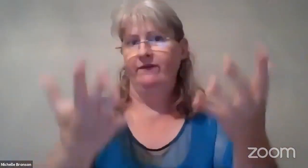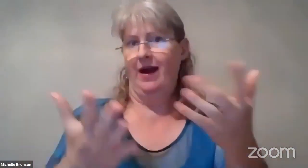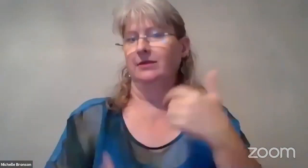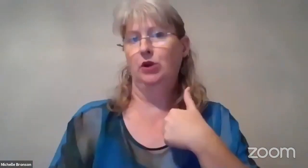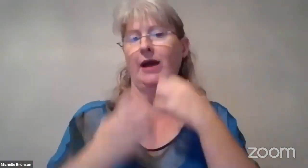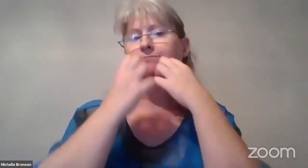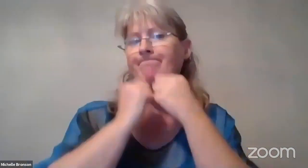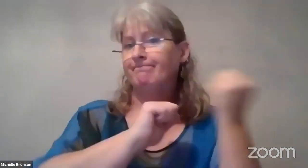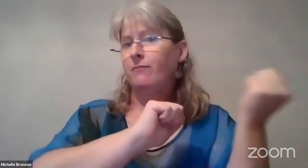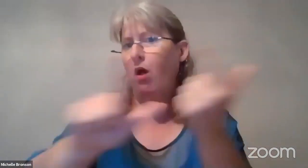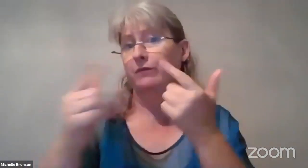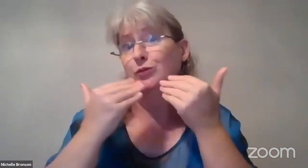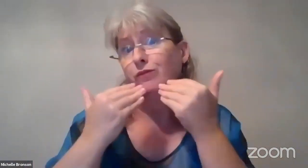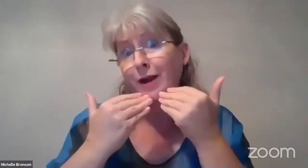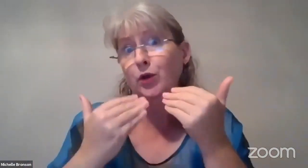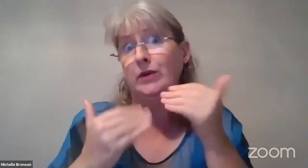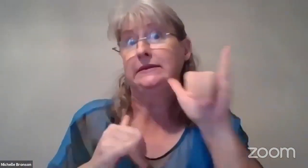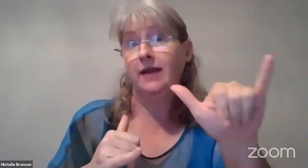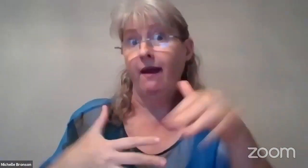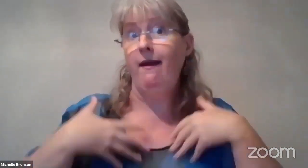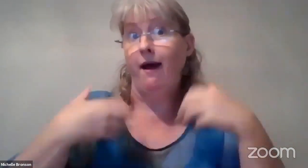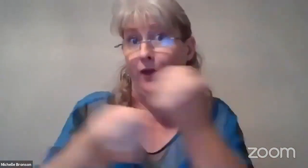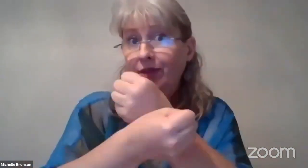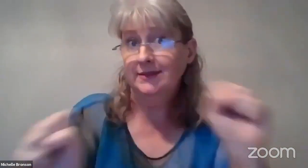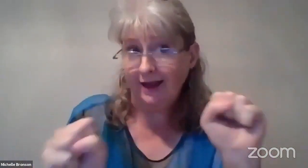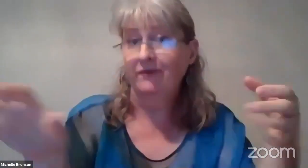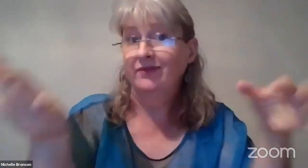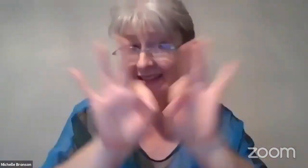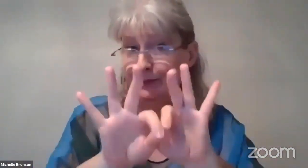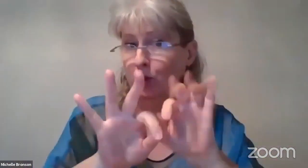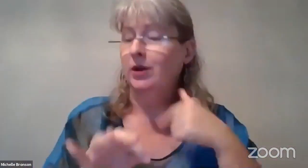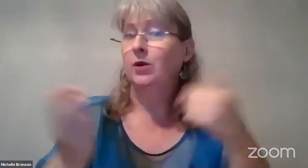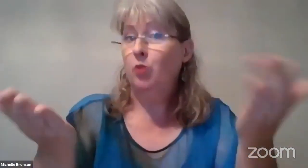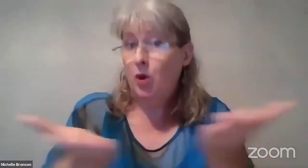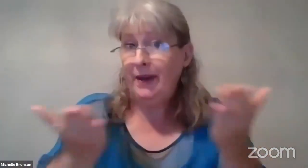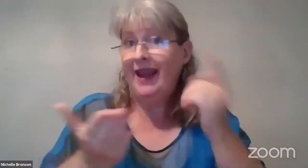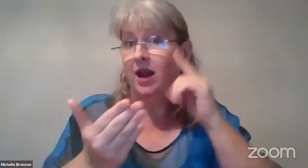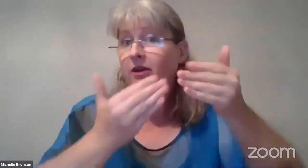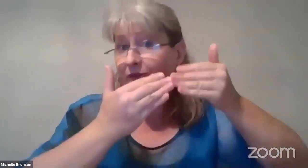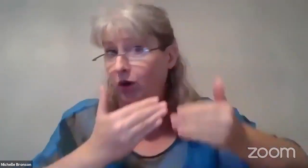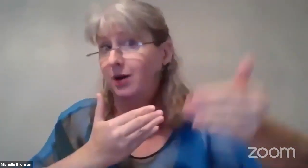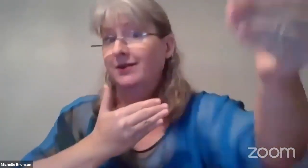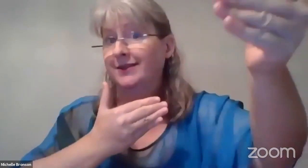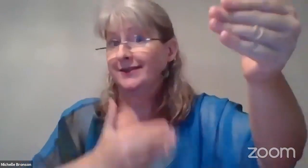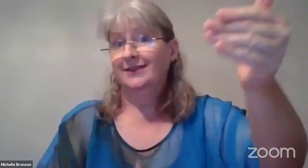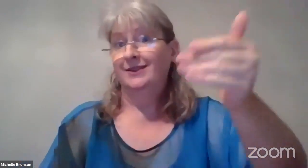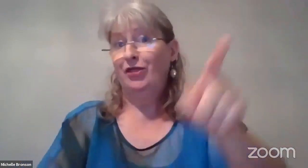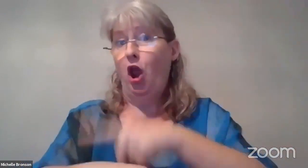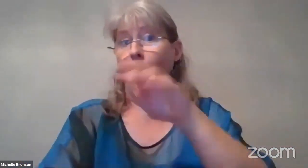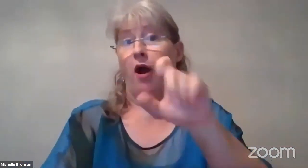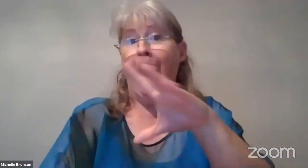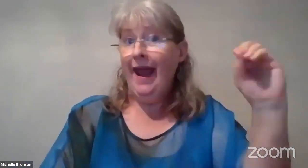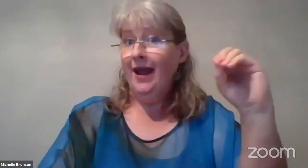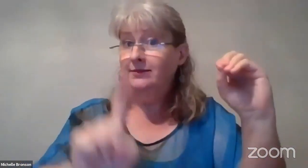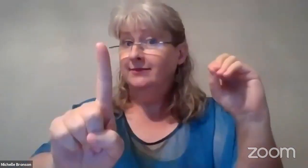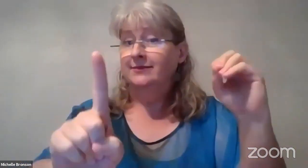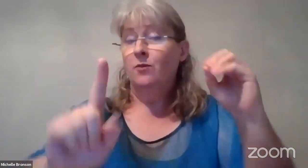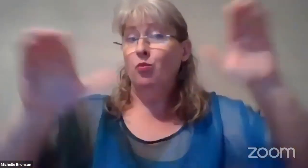and all of you. We are working very hard to accommodate and meet your needs, and we are here for the